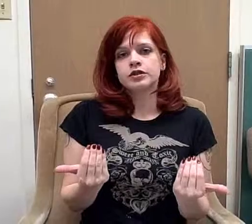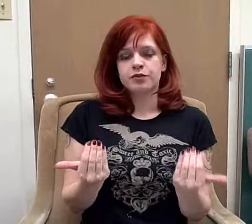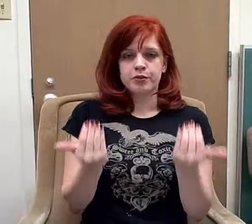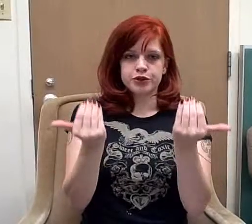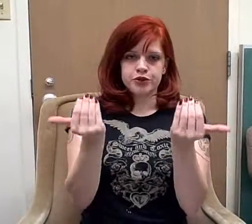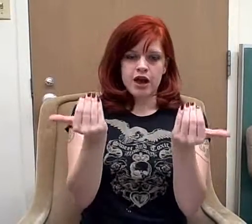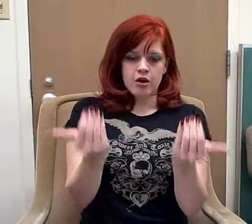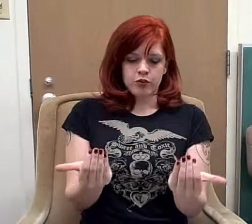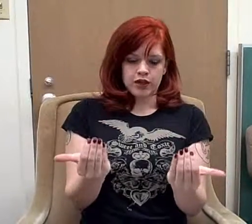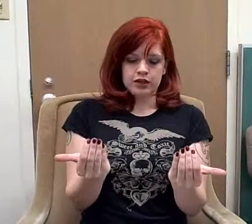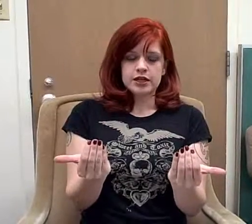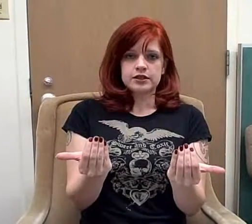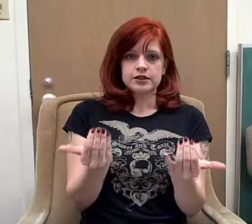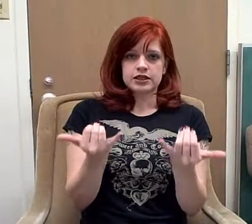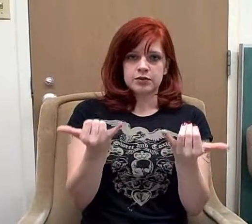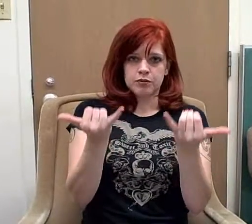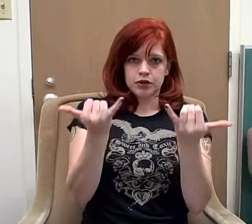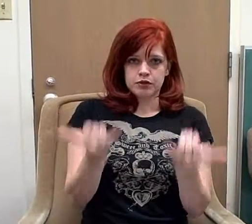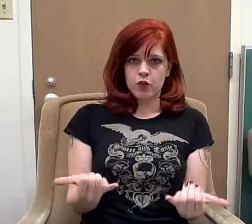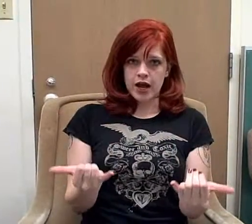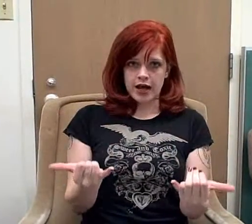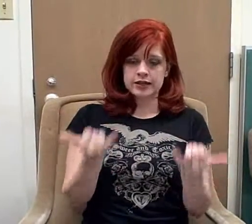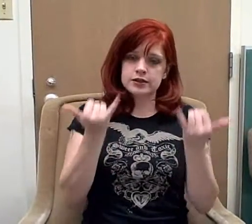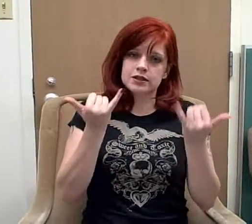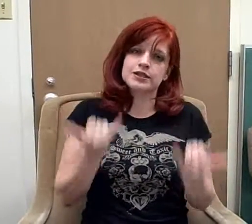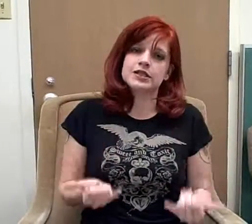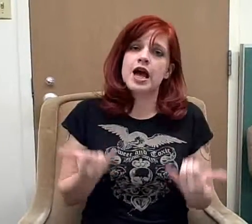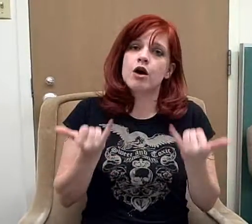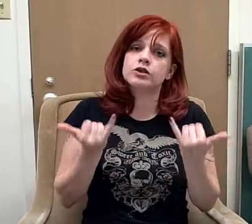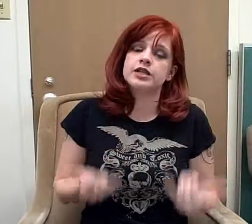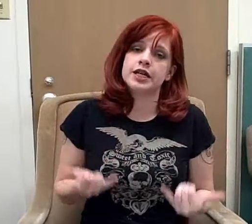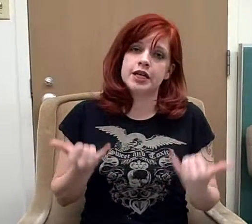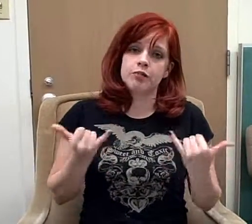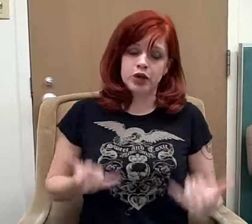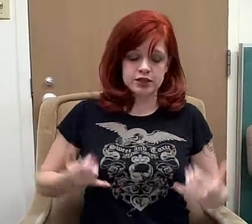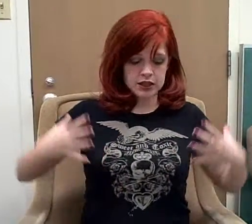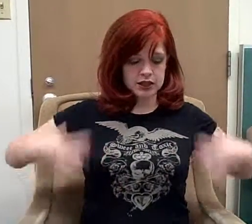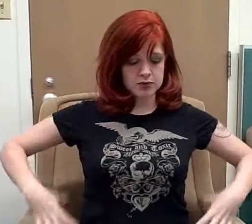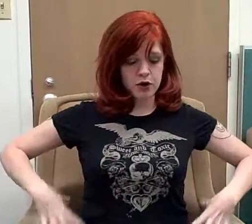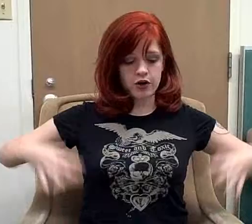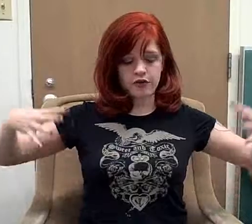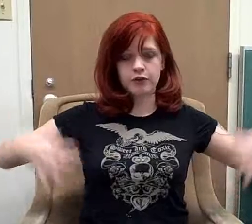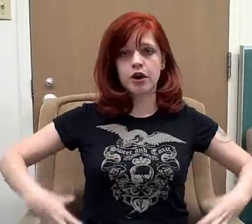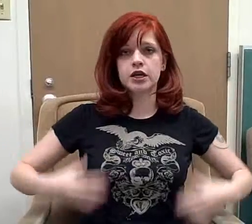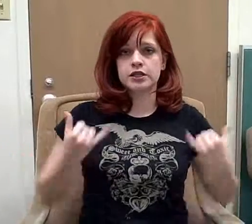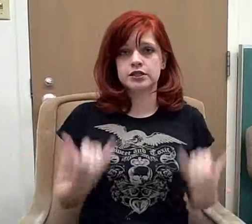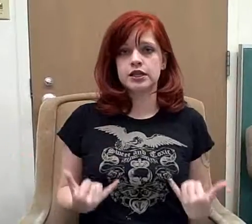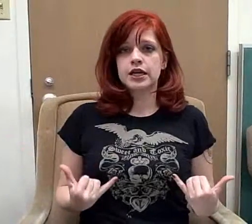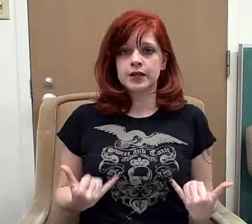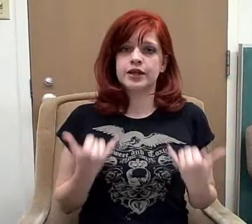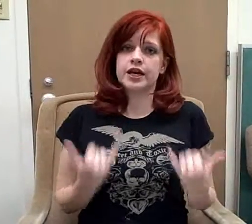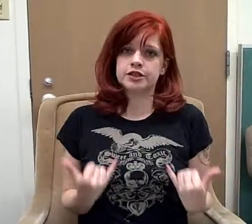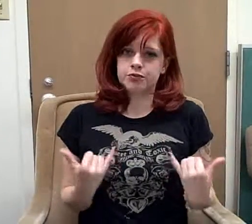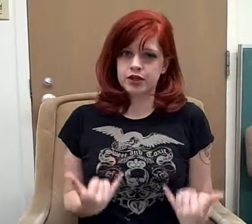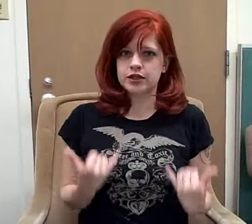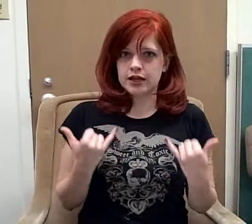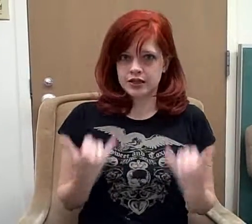some people do now like this, and some people use Y hands. This is now, today, present. This part of the body indicates present